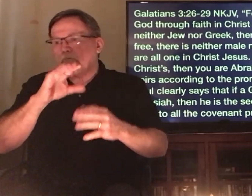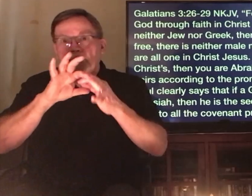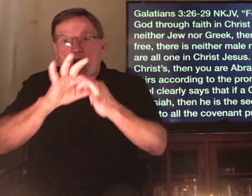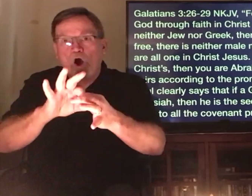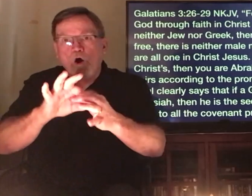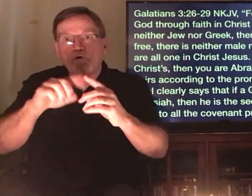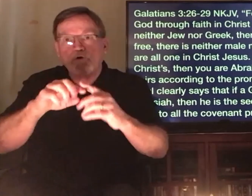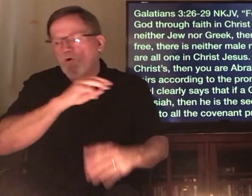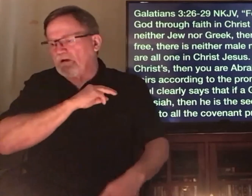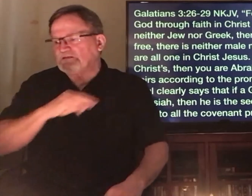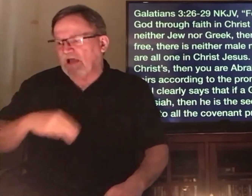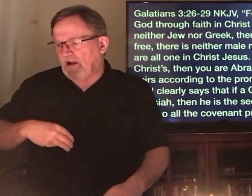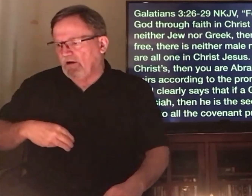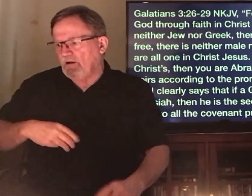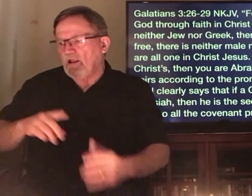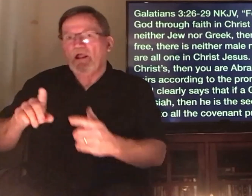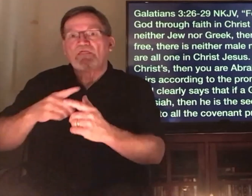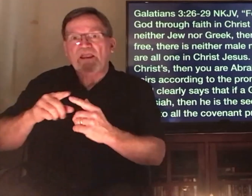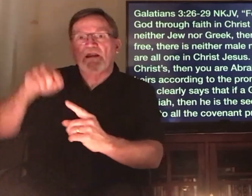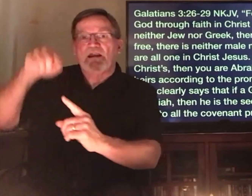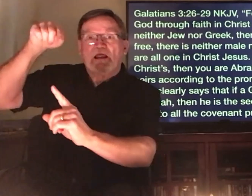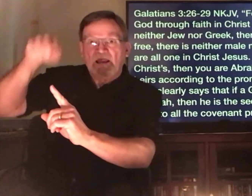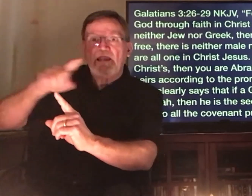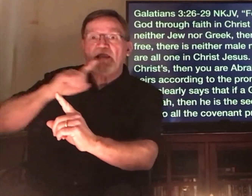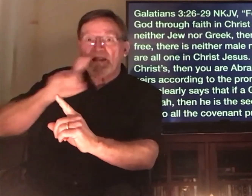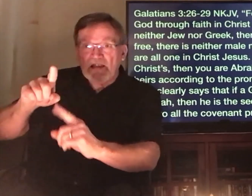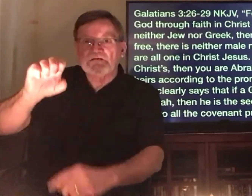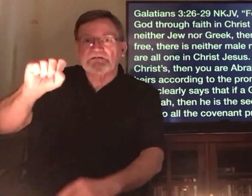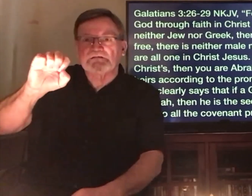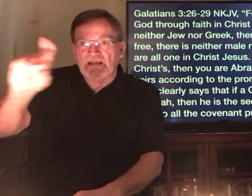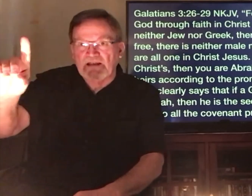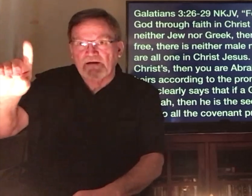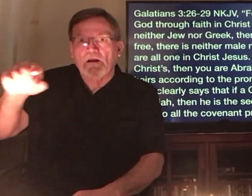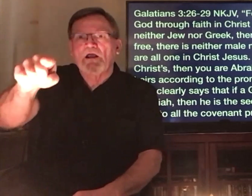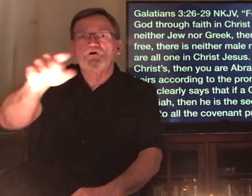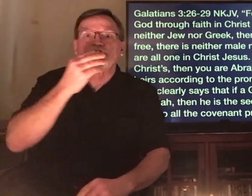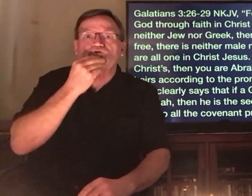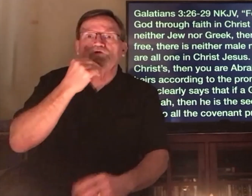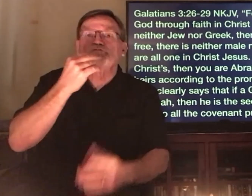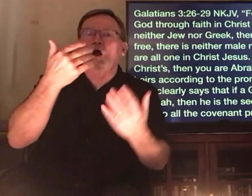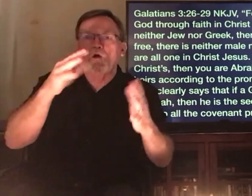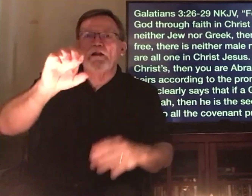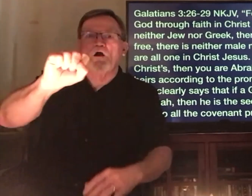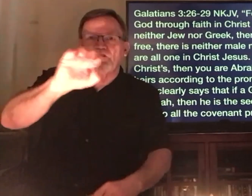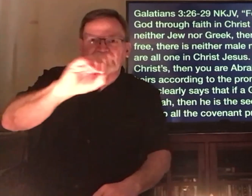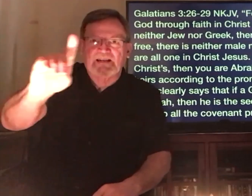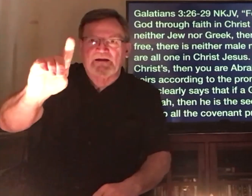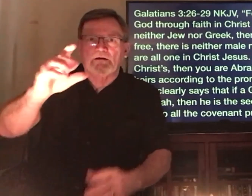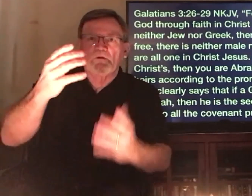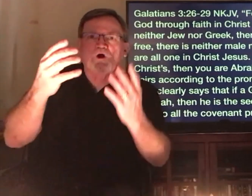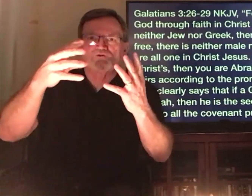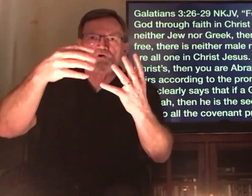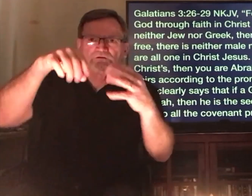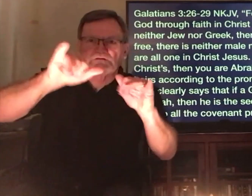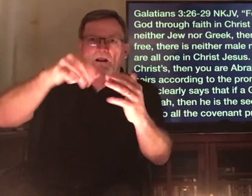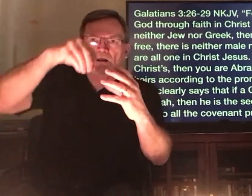know, many unbelieving Jews will come back. So it's not, it's a temporary. Remember